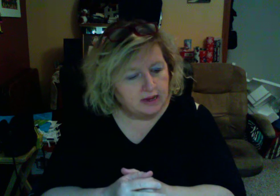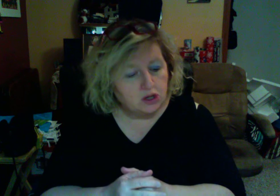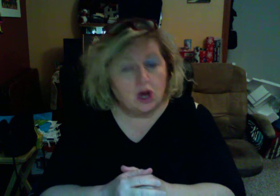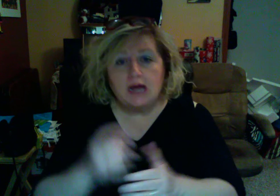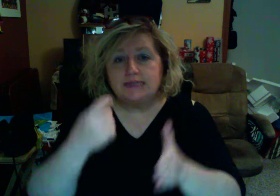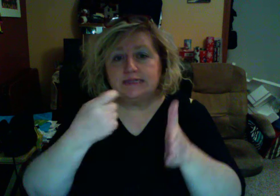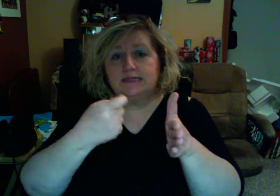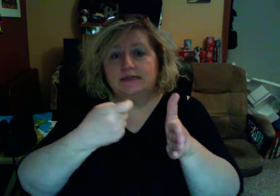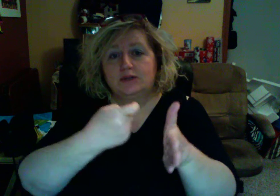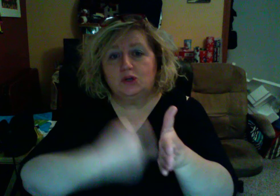Cost.